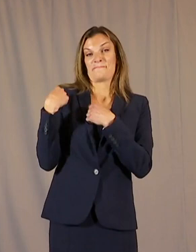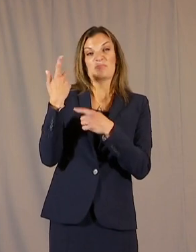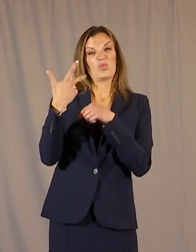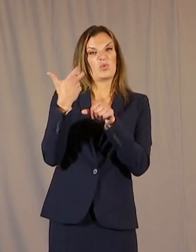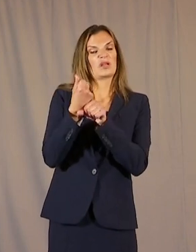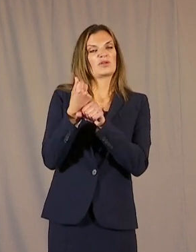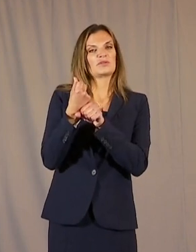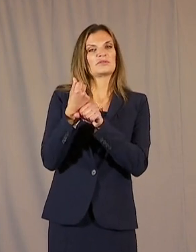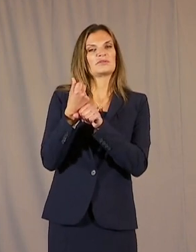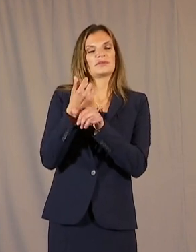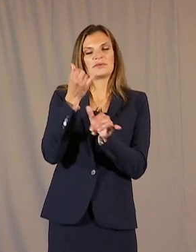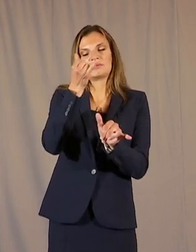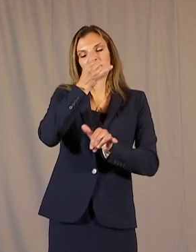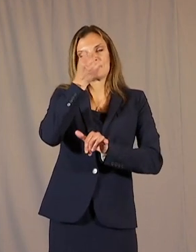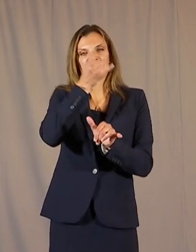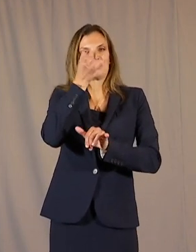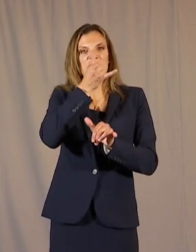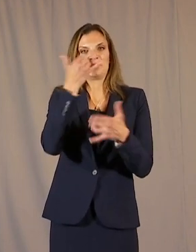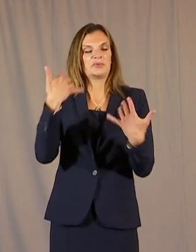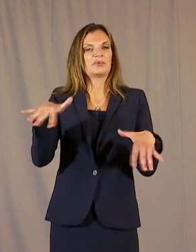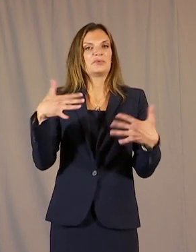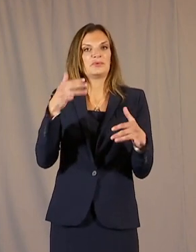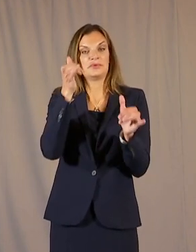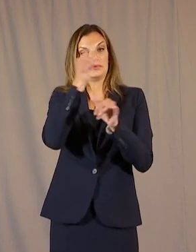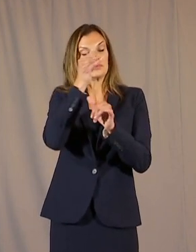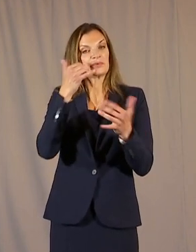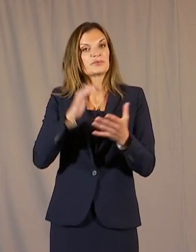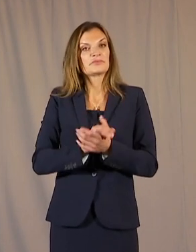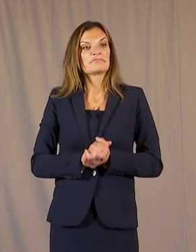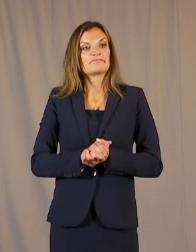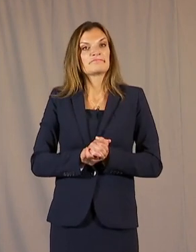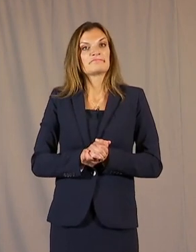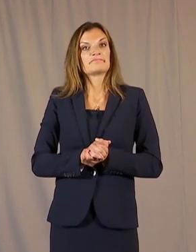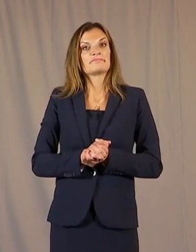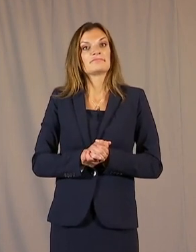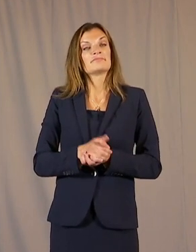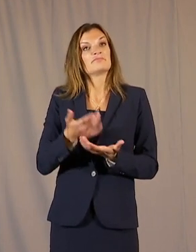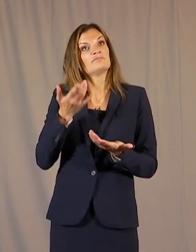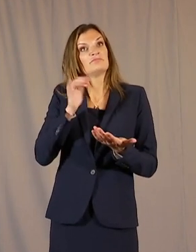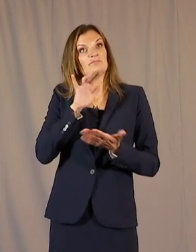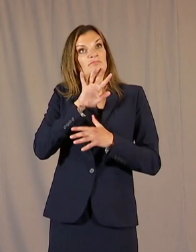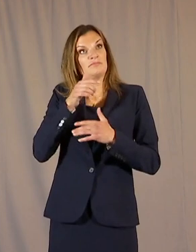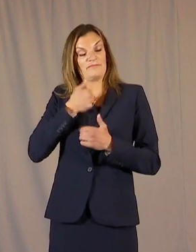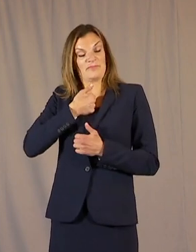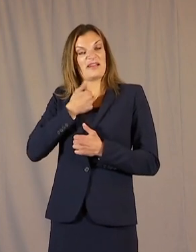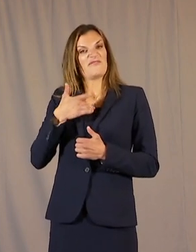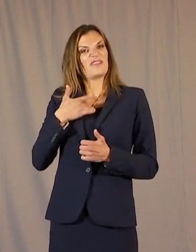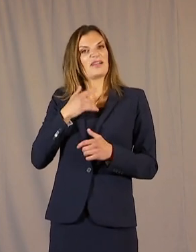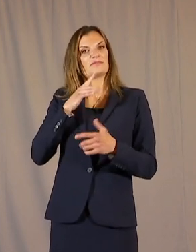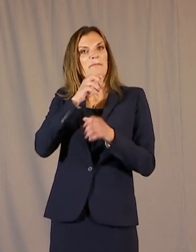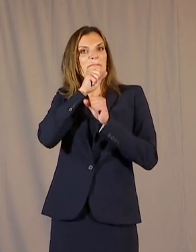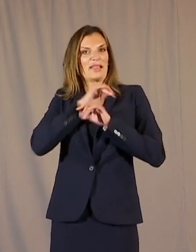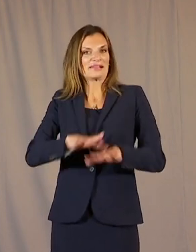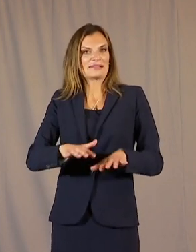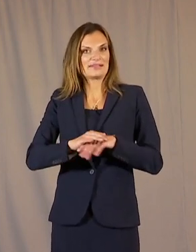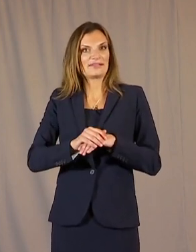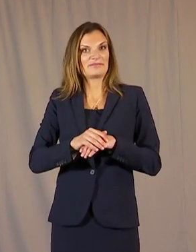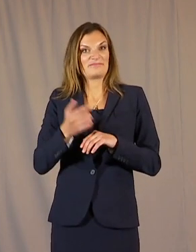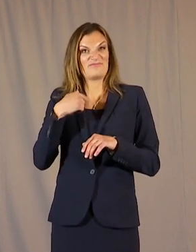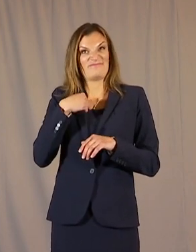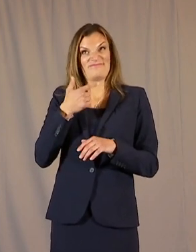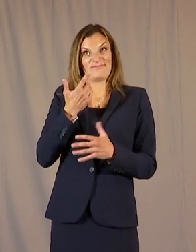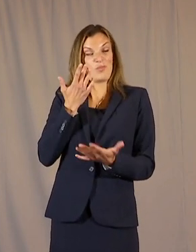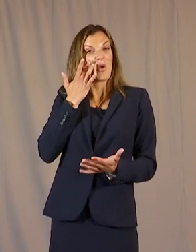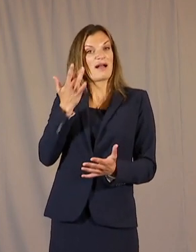been. And it's been a profound blessing, I will say, for myself to been able to be at the table